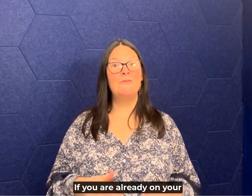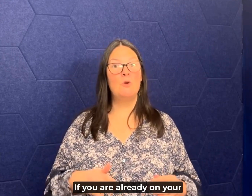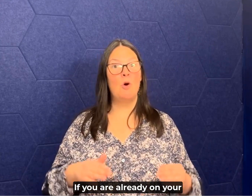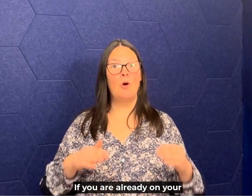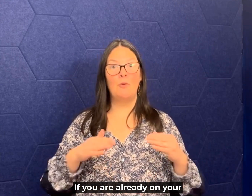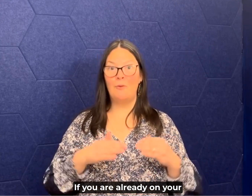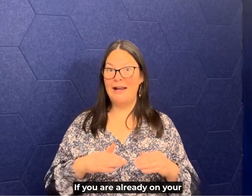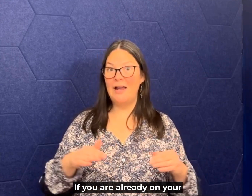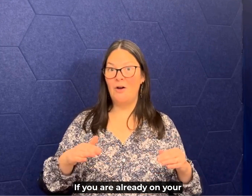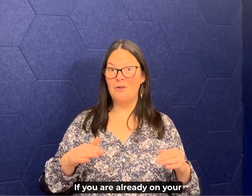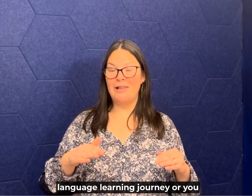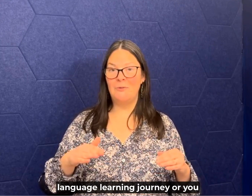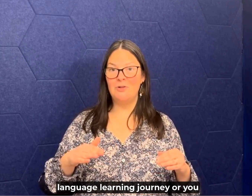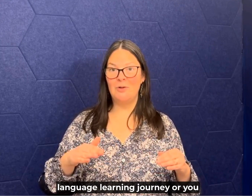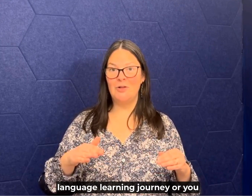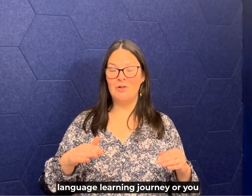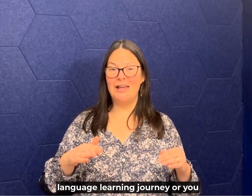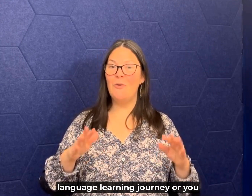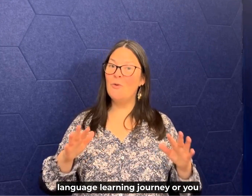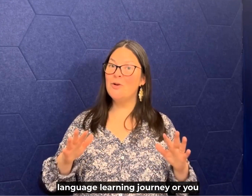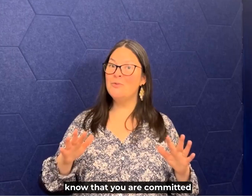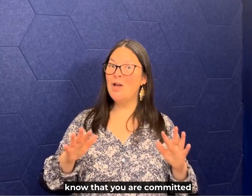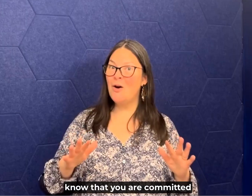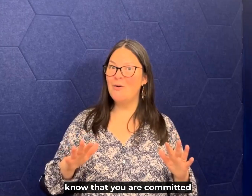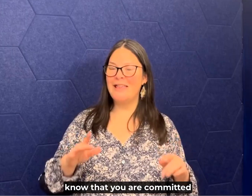are already on your language learning journey or you know that you are